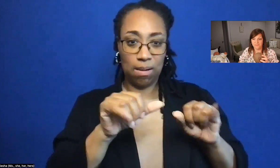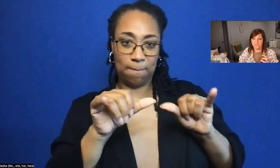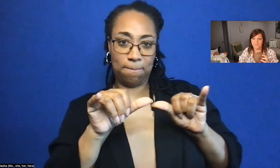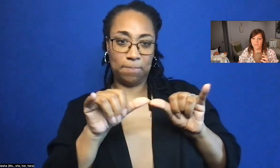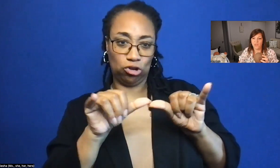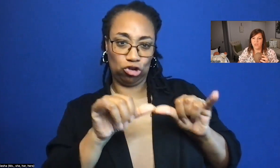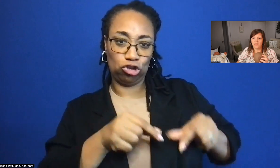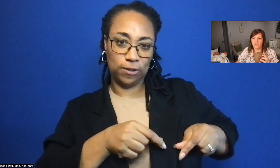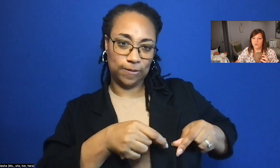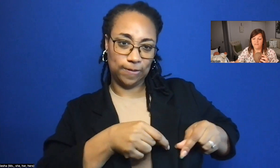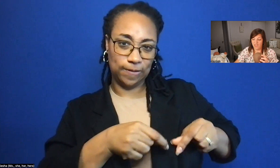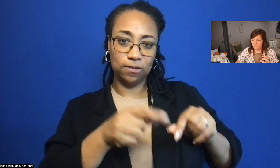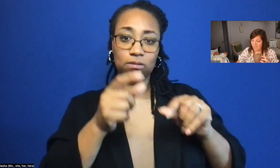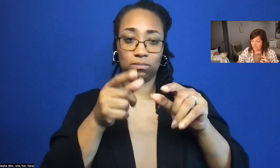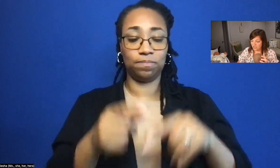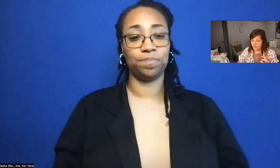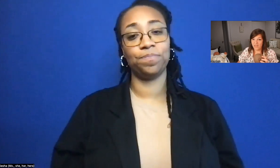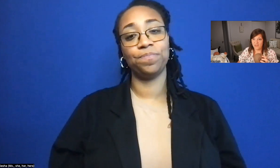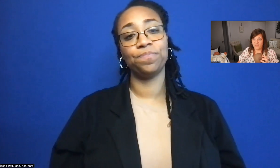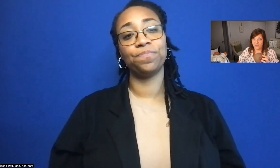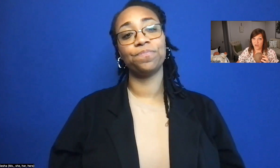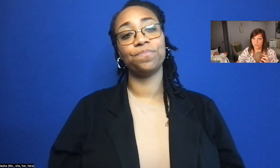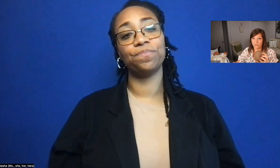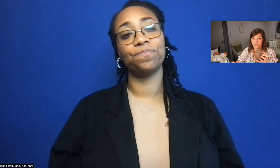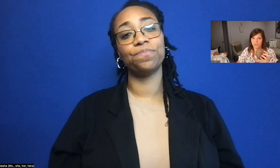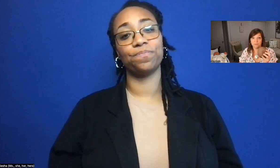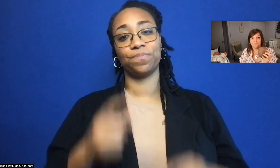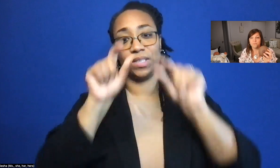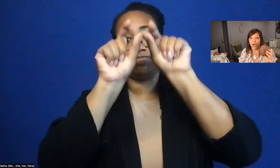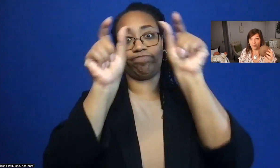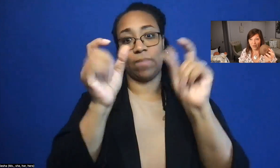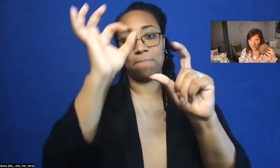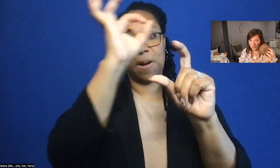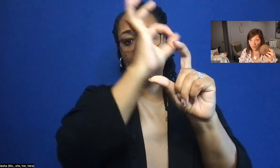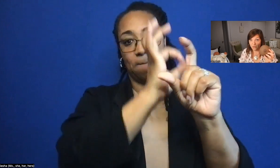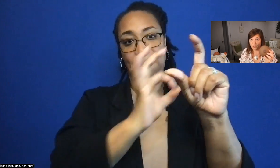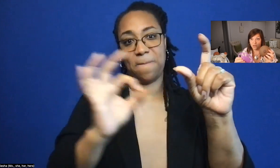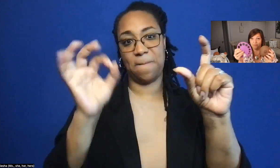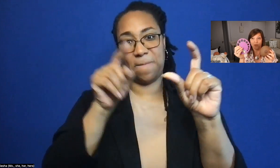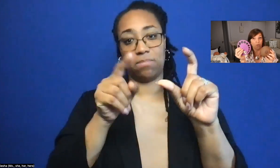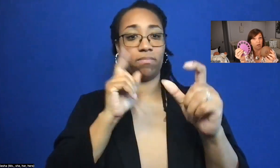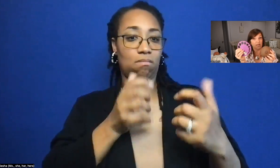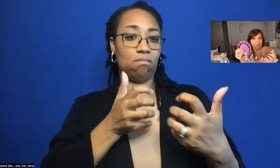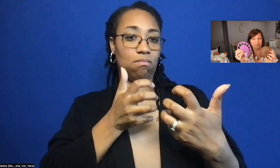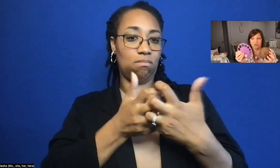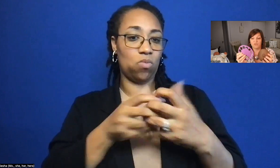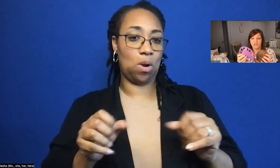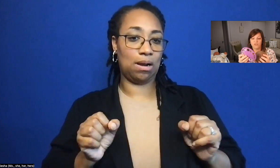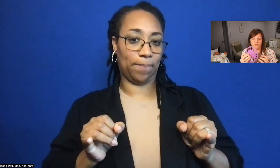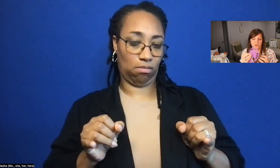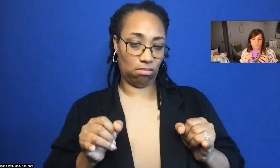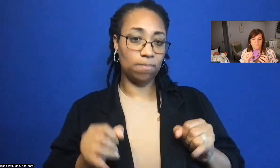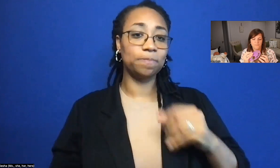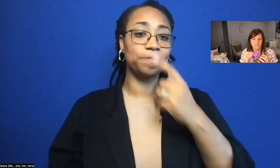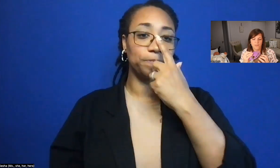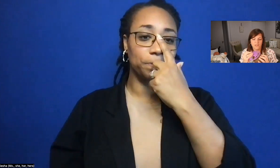slightly. You can then measure with either a ruler, a printable ruler, or a nipple measuring